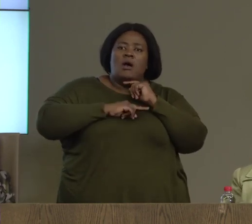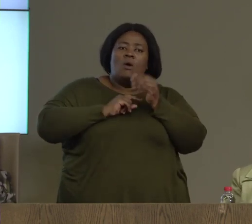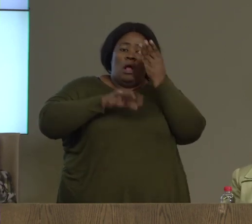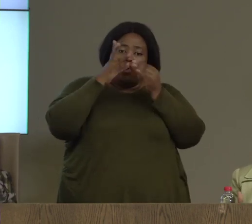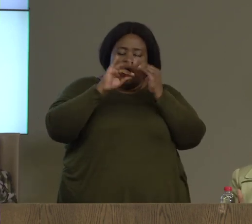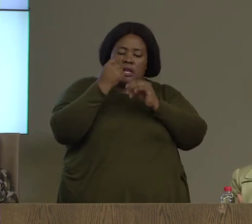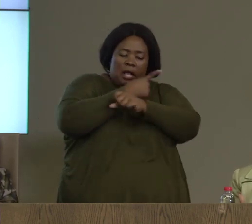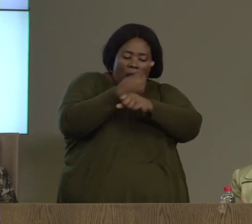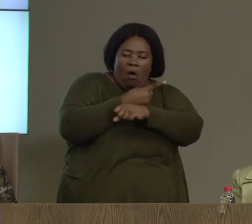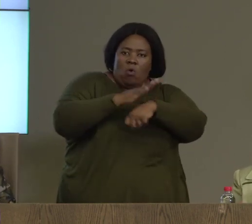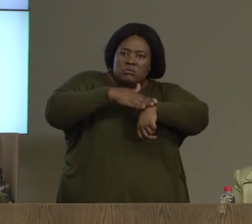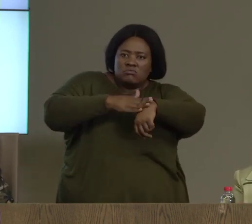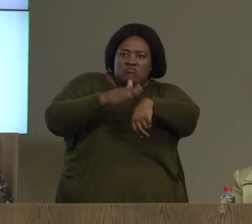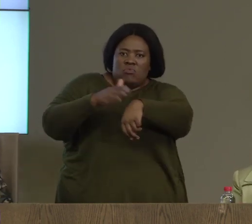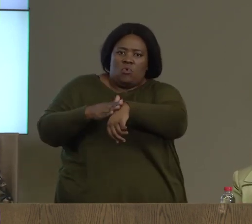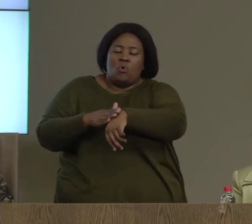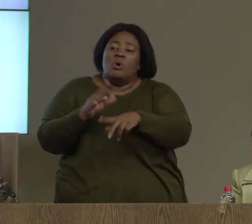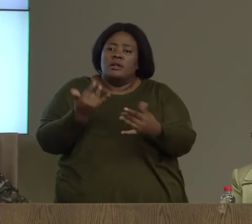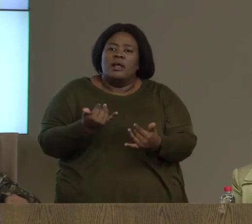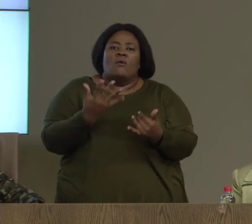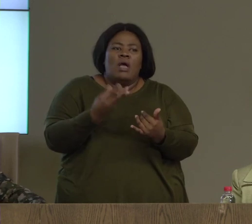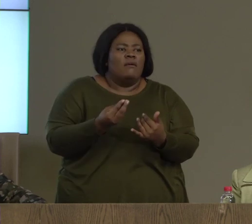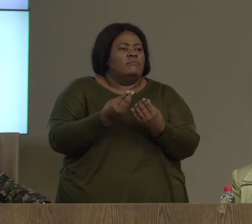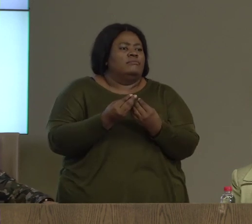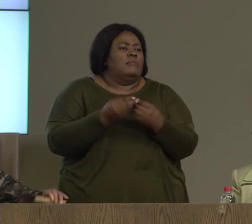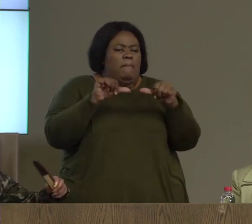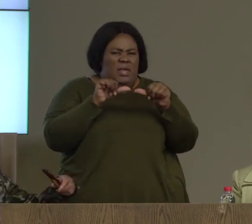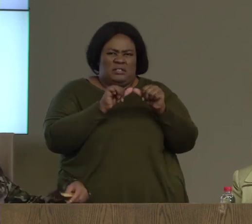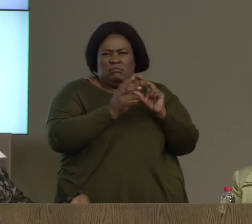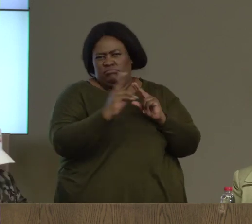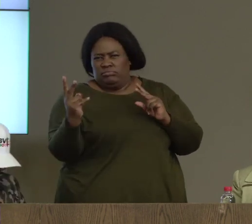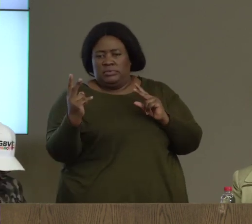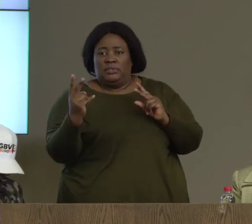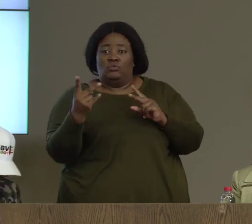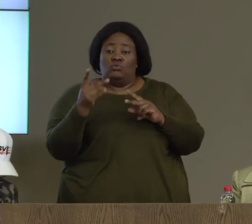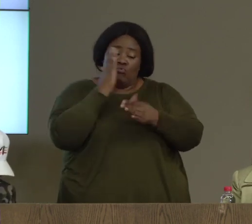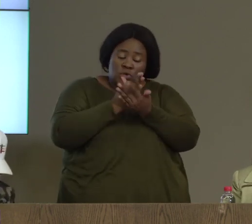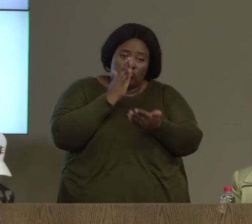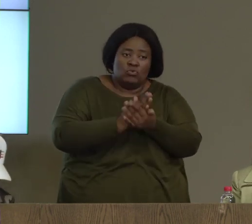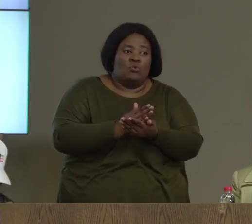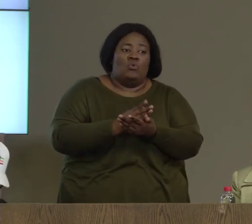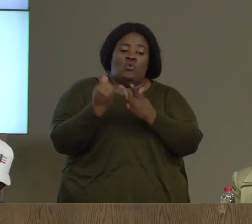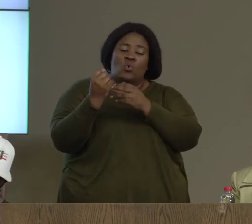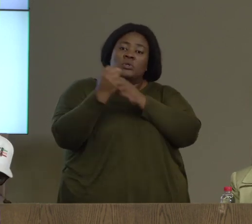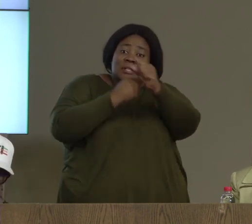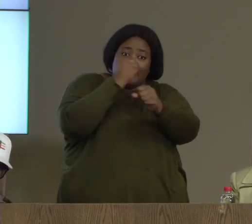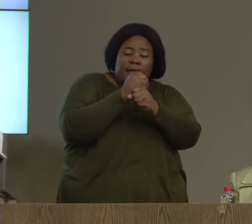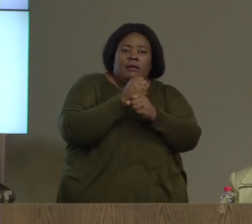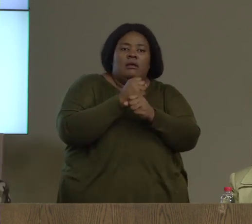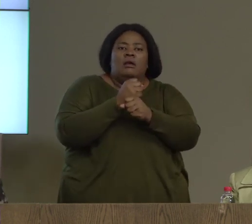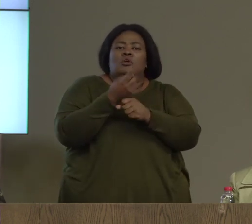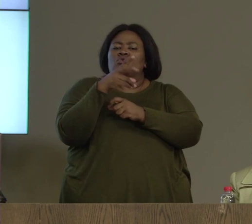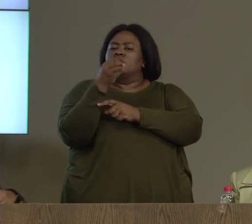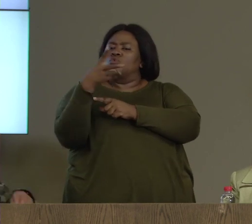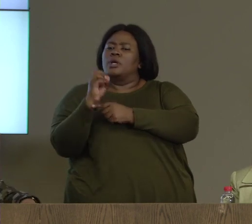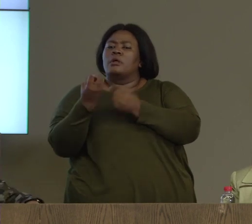So we have put in place different measures, some to protect the year. So we are going to do whatever it takes. There is no 2020 which is going to go down